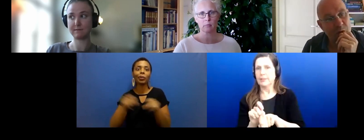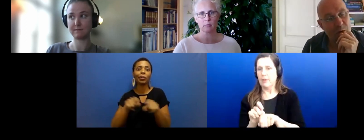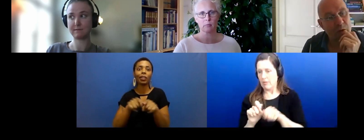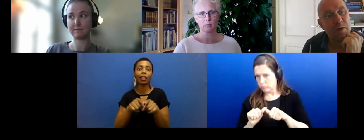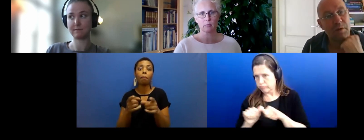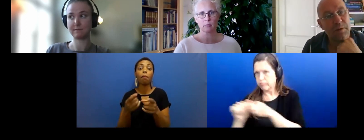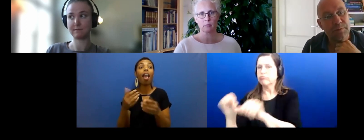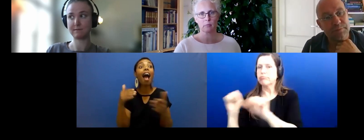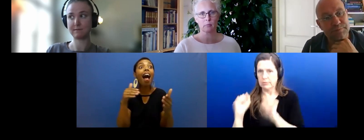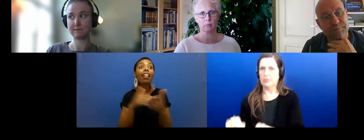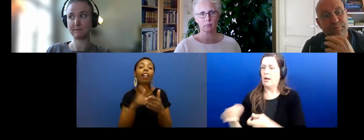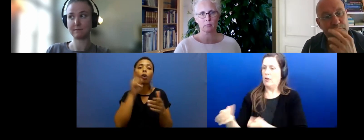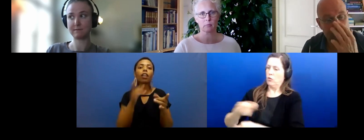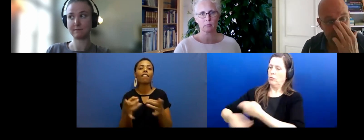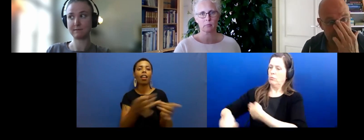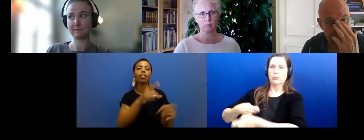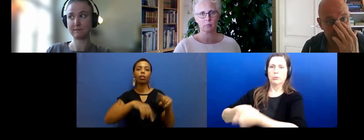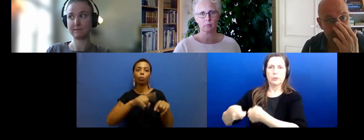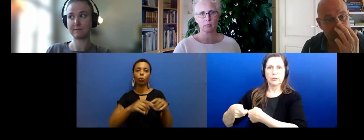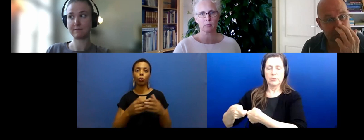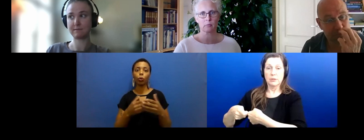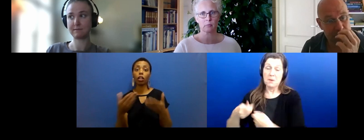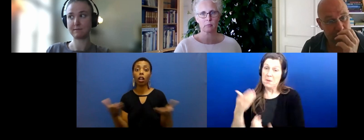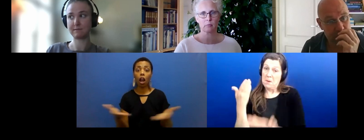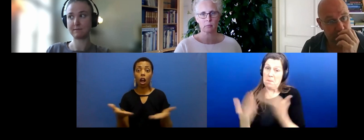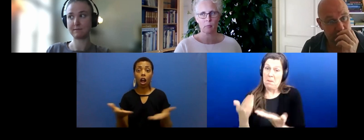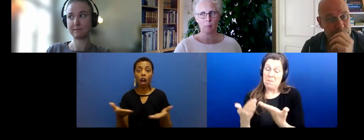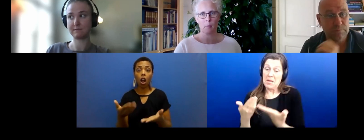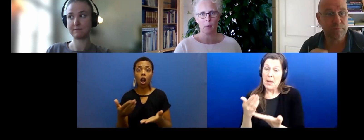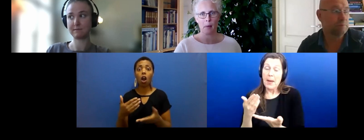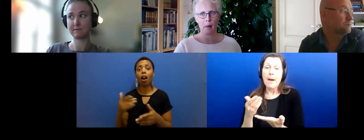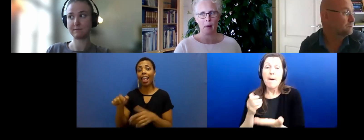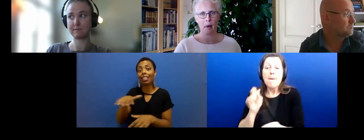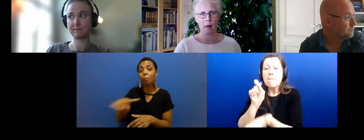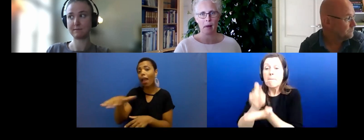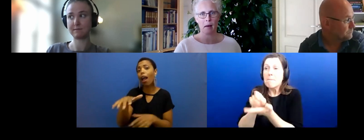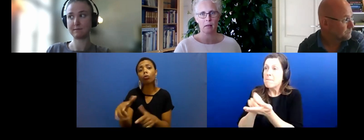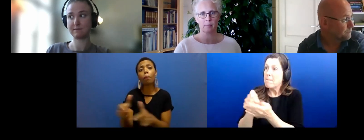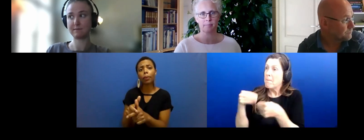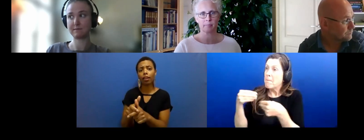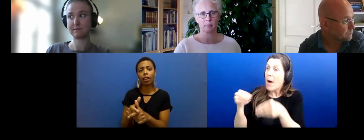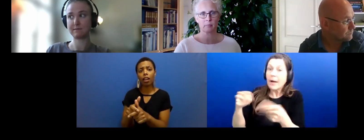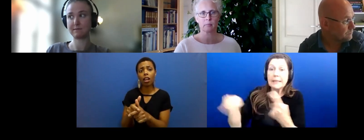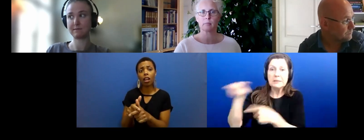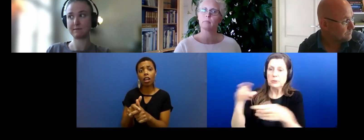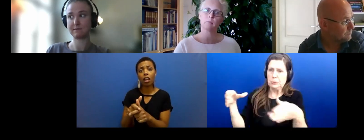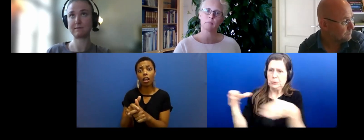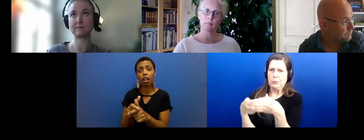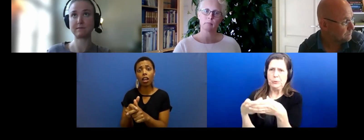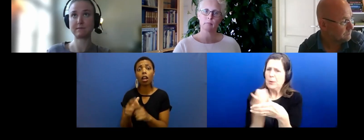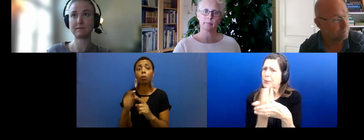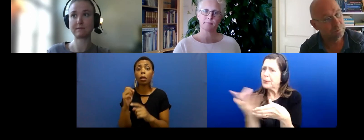Now, it might be that the market is too small. And if it is, I think then it's